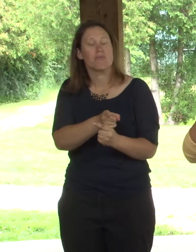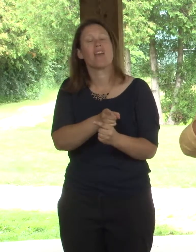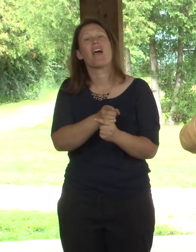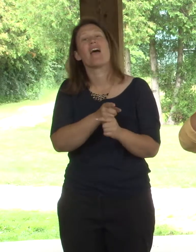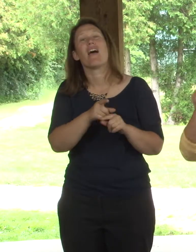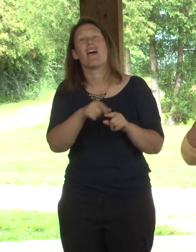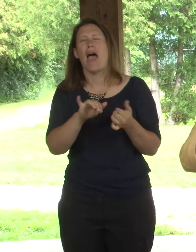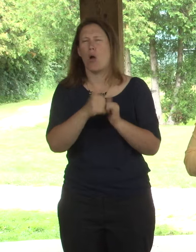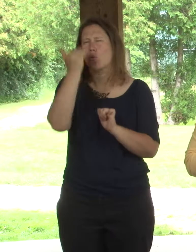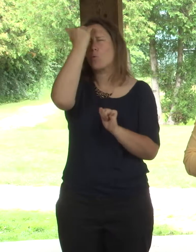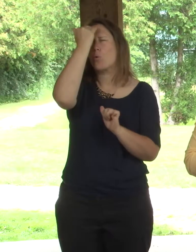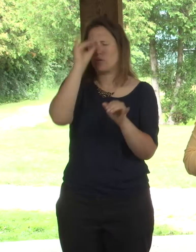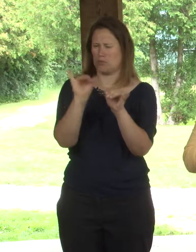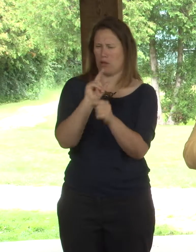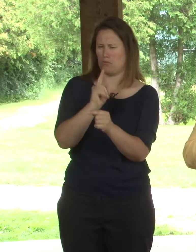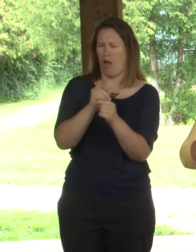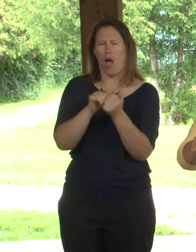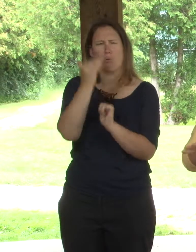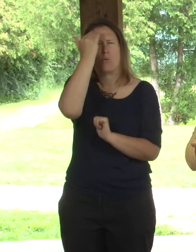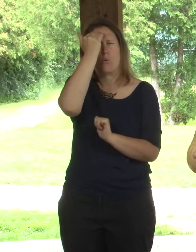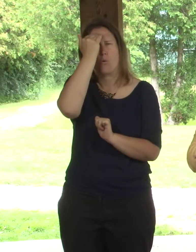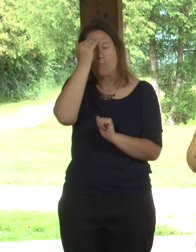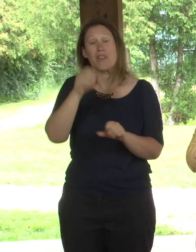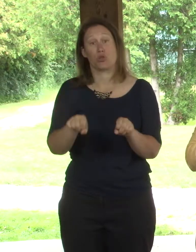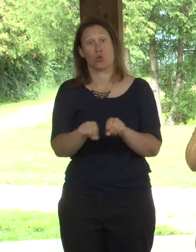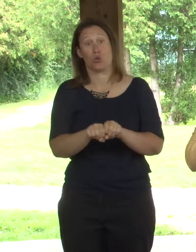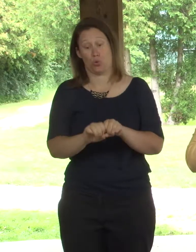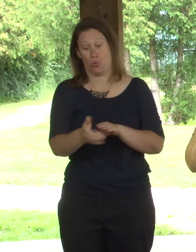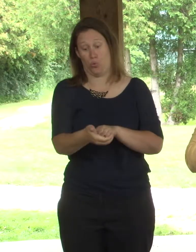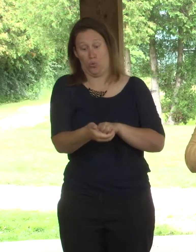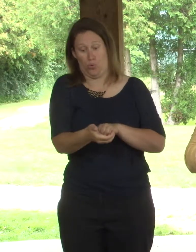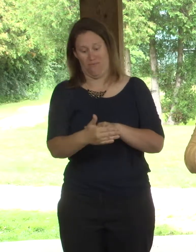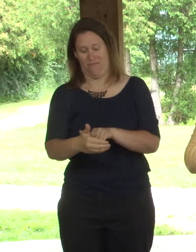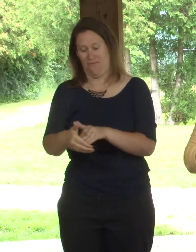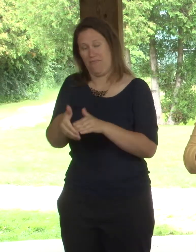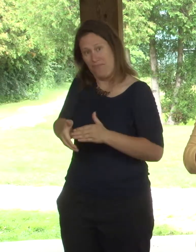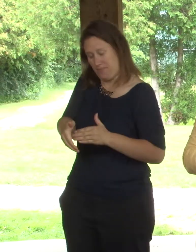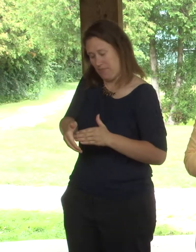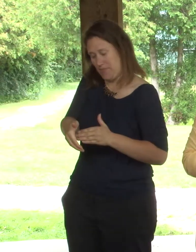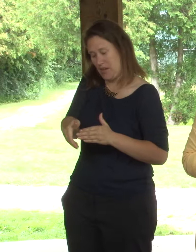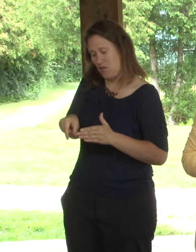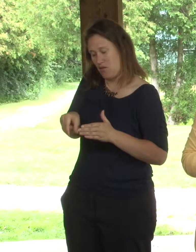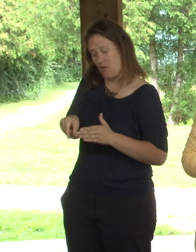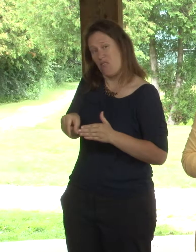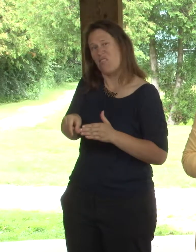inch from the end of the foot, and that there's enough space so that there is good spread of the toes